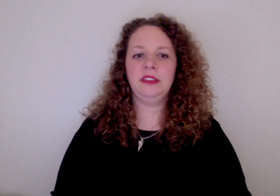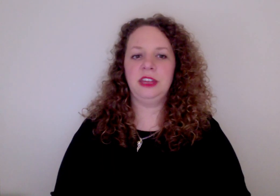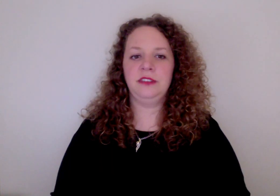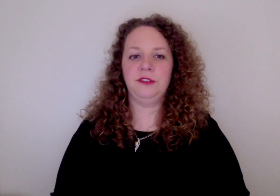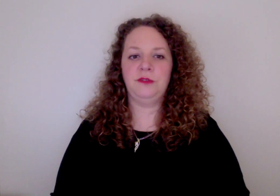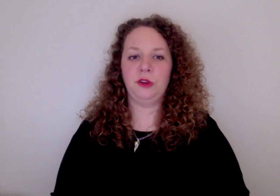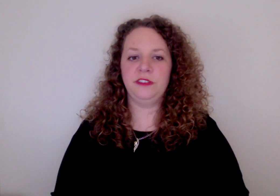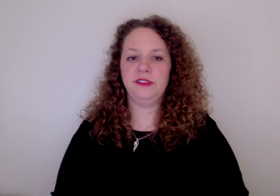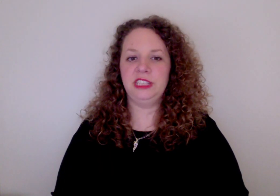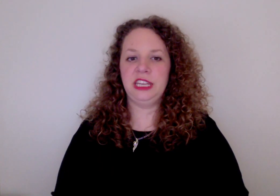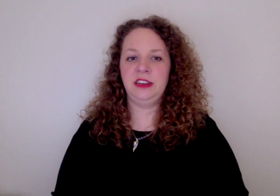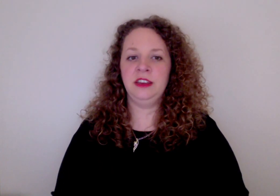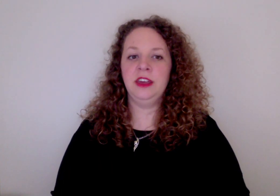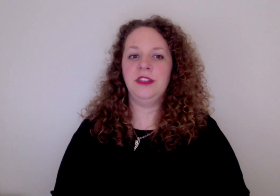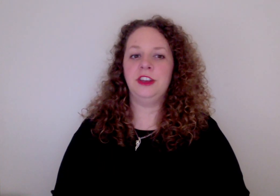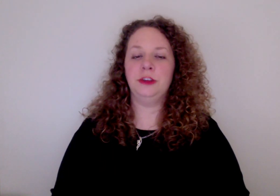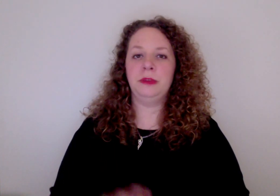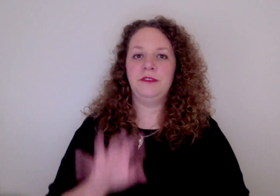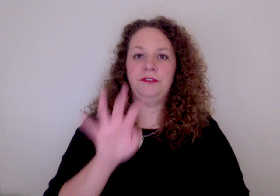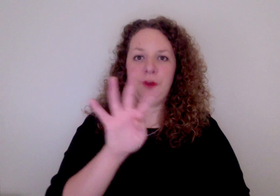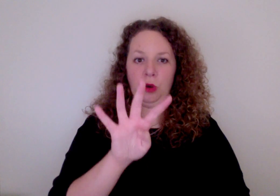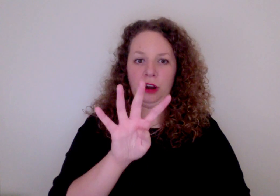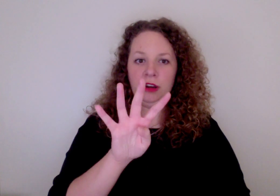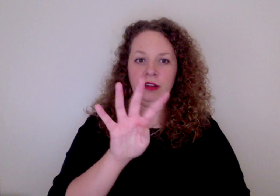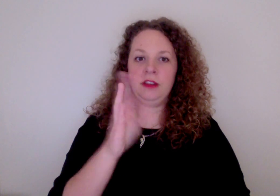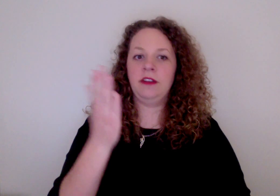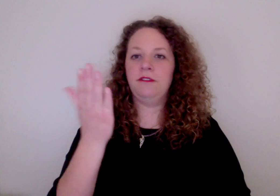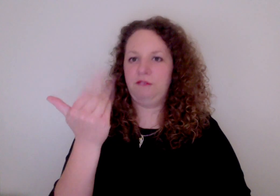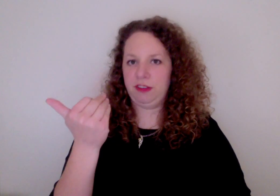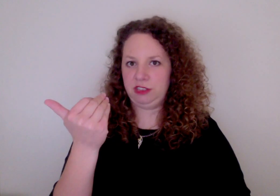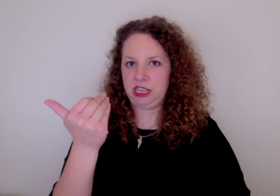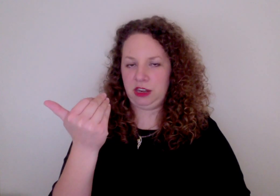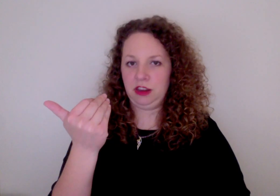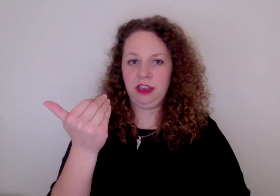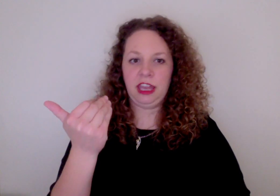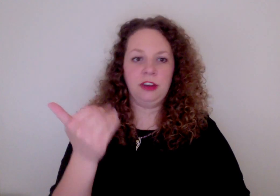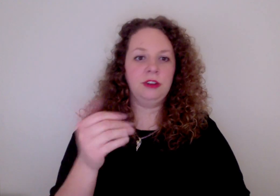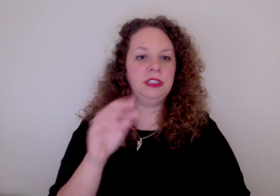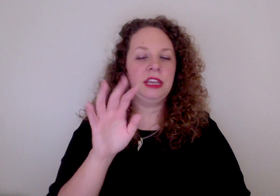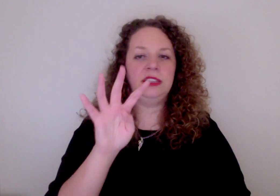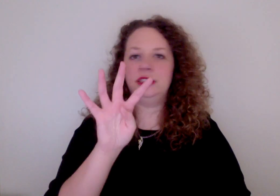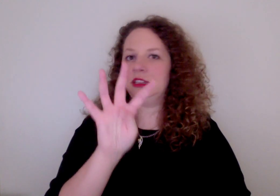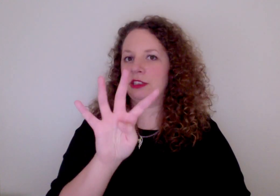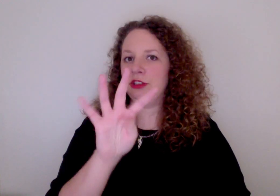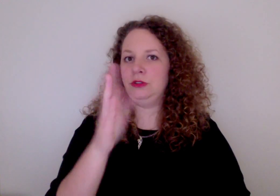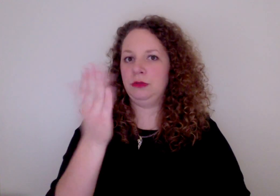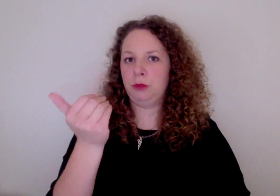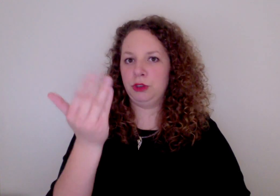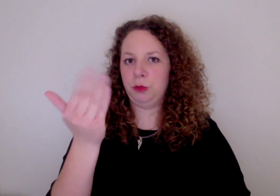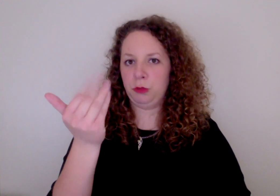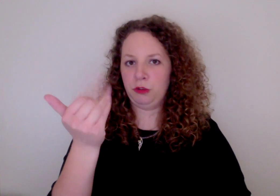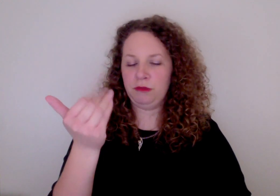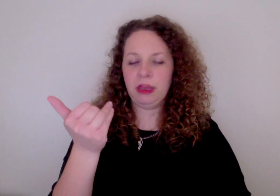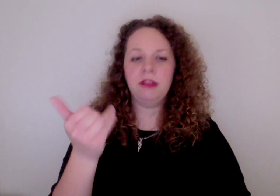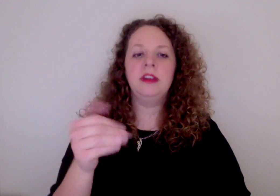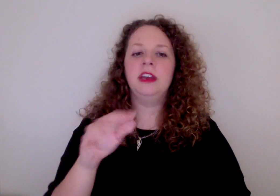Then for 415, then it'll be 4, 15. Okay, notice that it doesn't do a multiple movement. It's